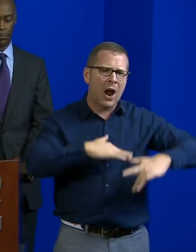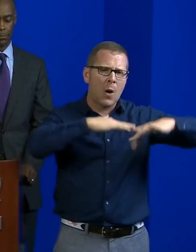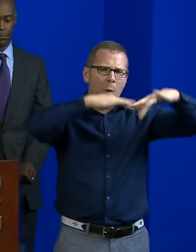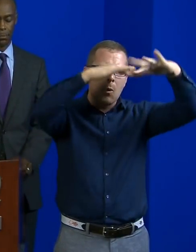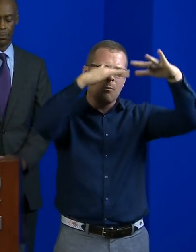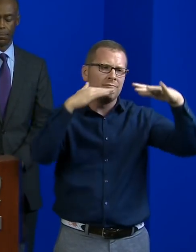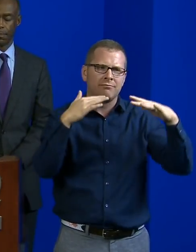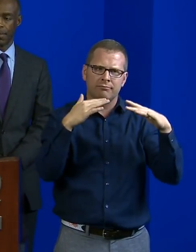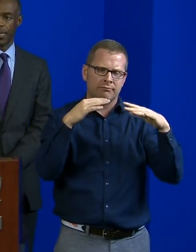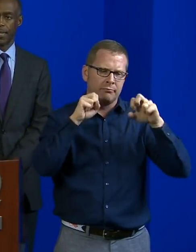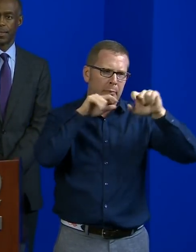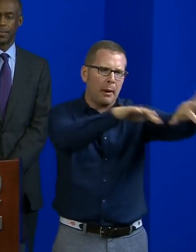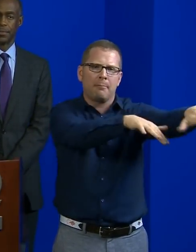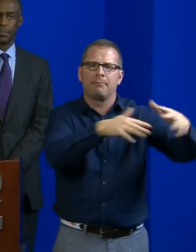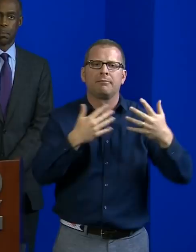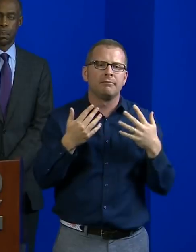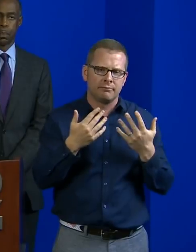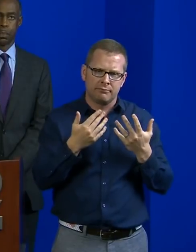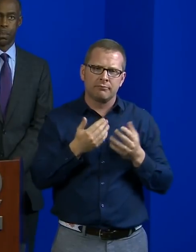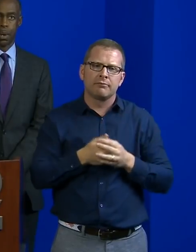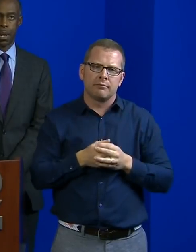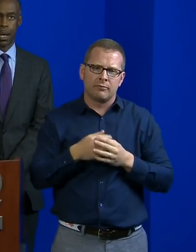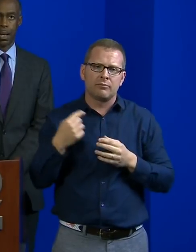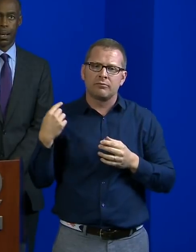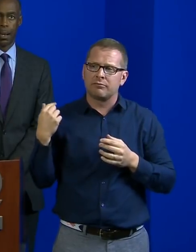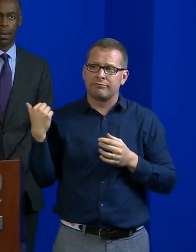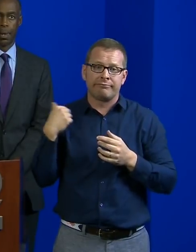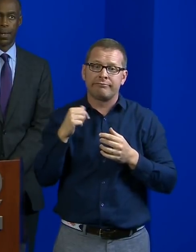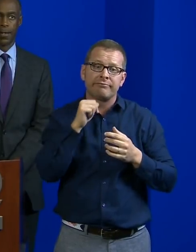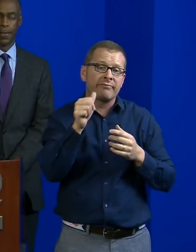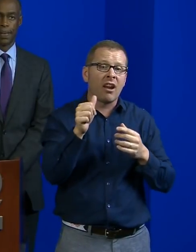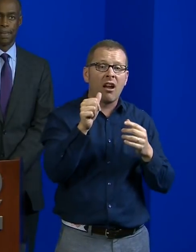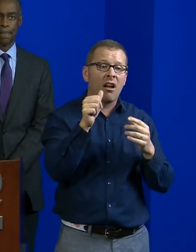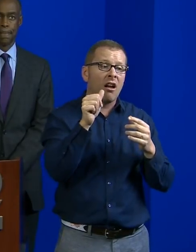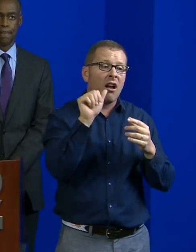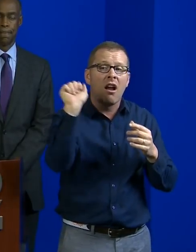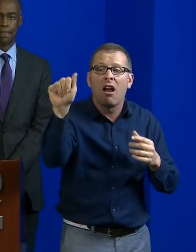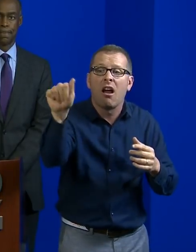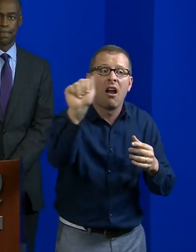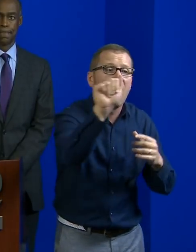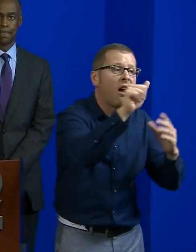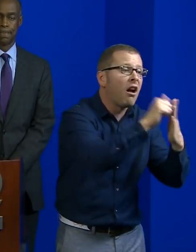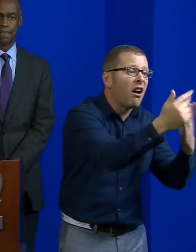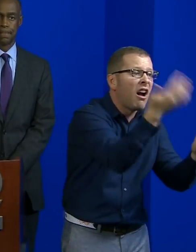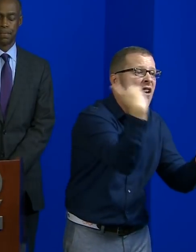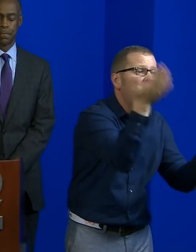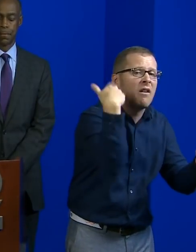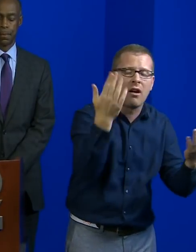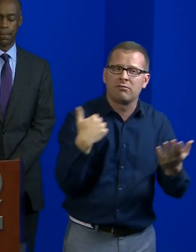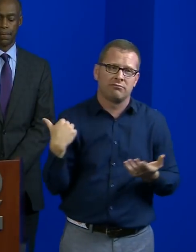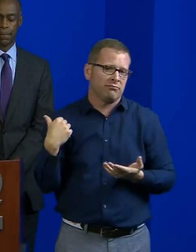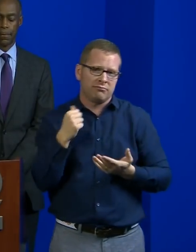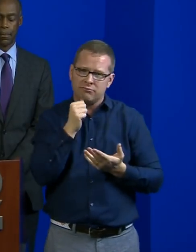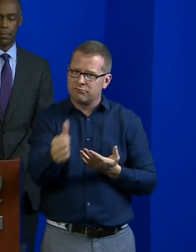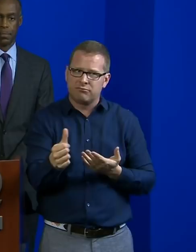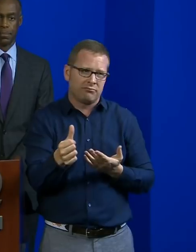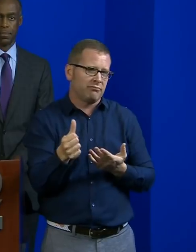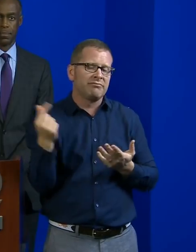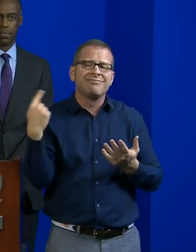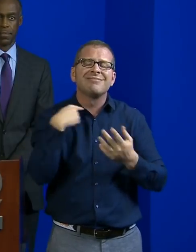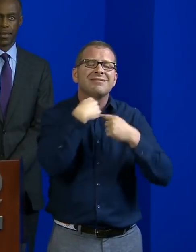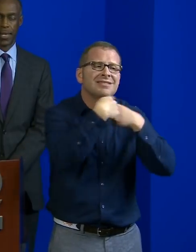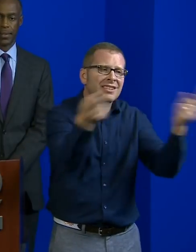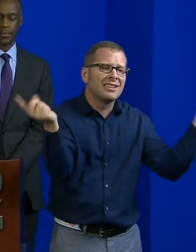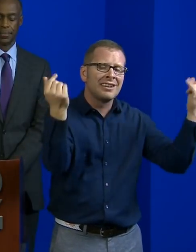pulling people out of their homes. We're asking you to leave so you don't become a victim. Our deputies and our firefighters,